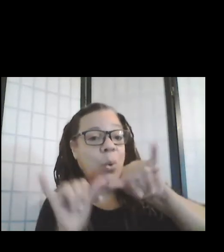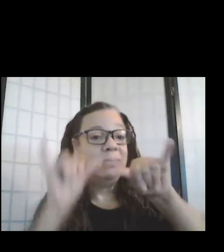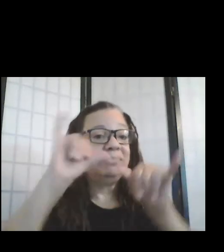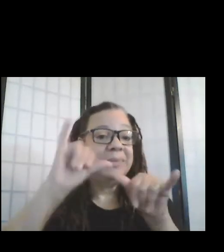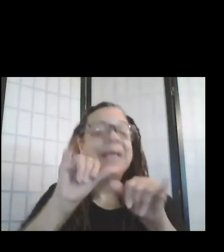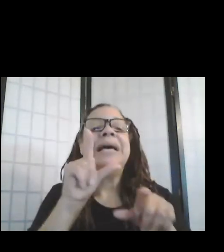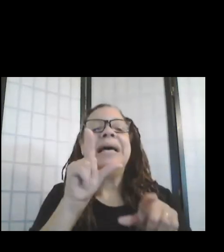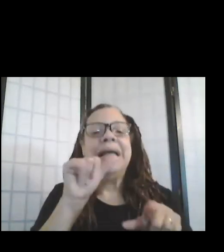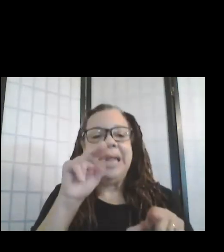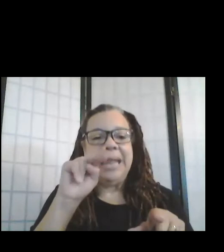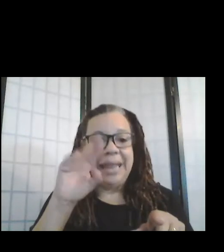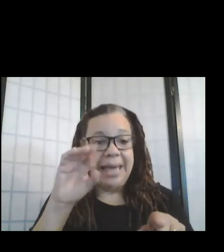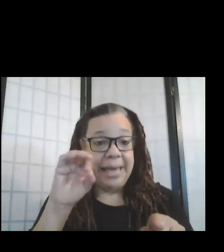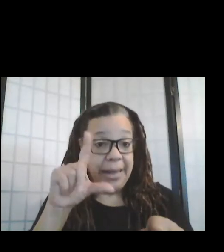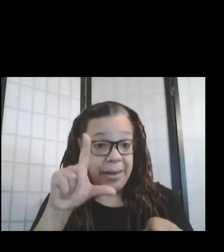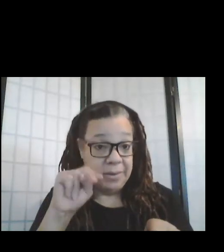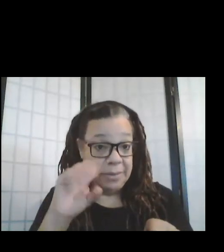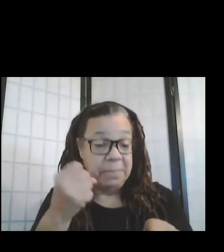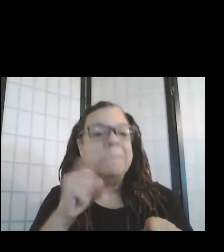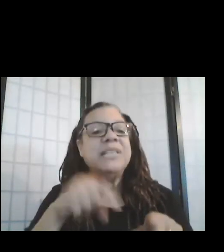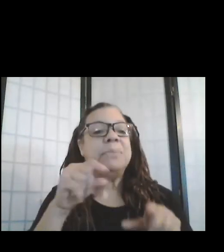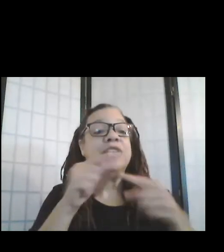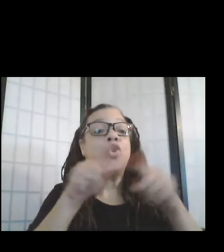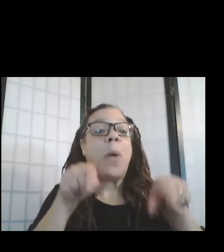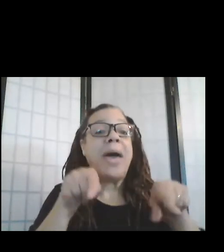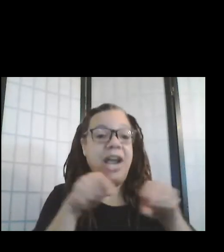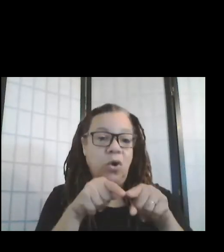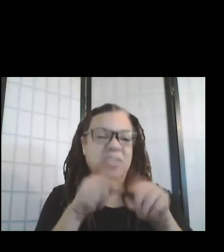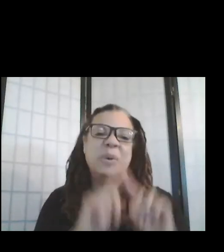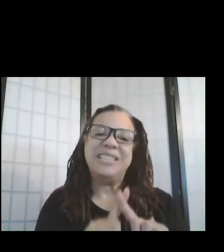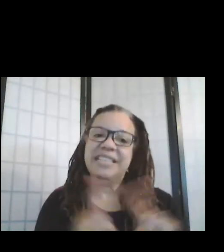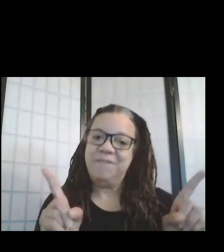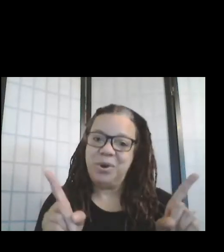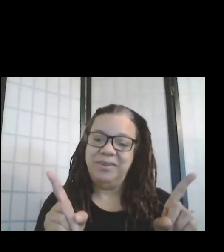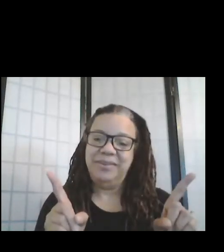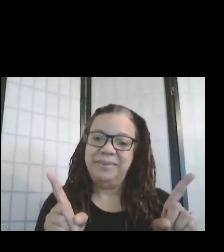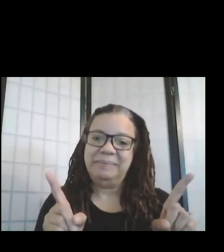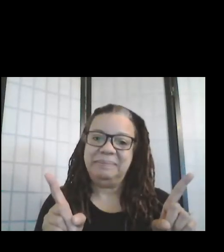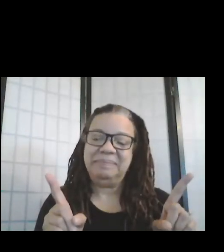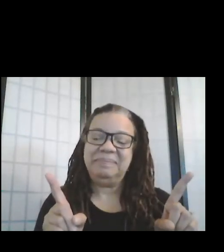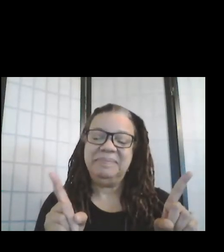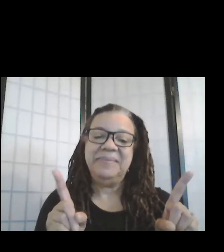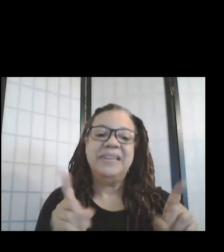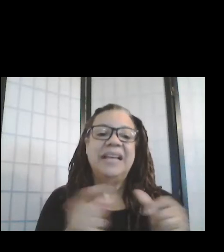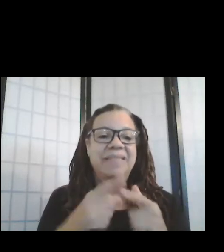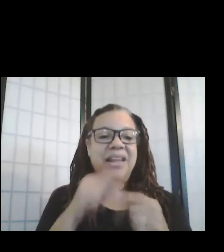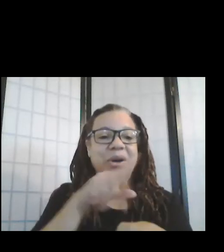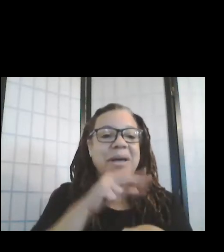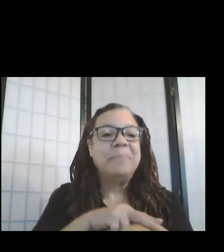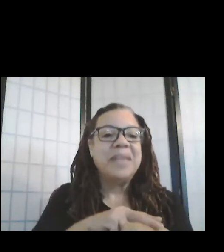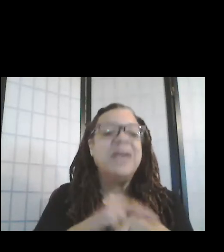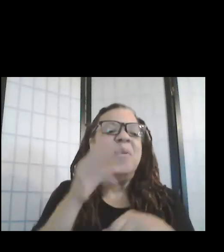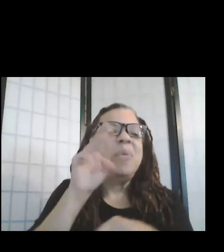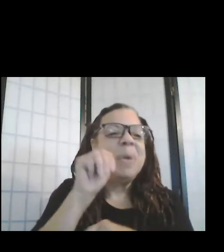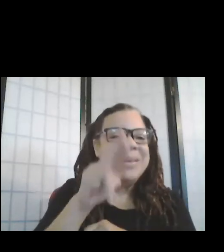be square. Yeah. Yeah, yeah, right. Yeah. Um, and then of course there was Mr. Potato Head, which